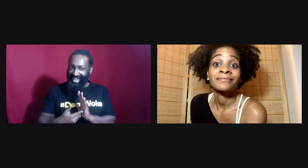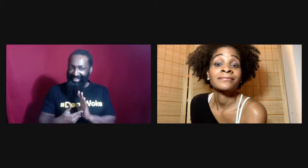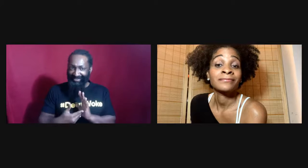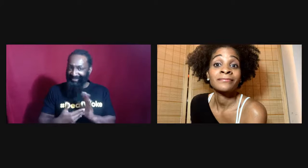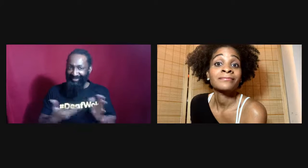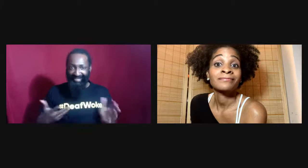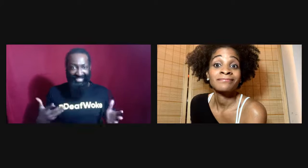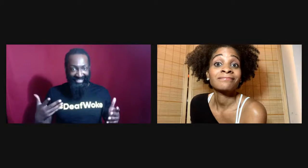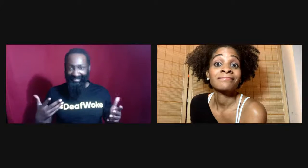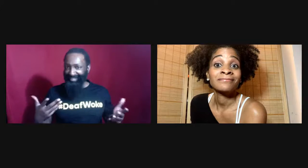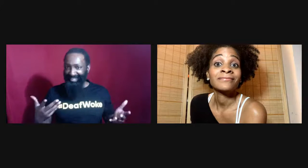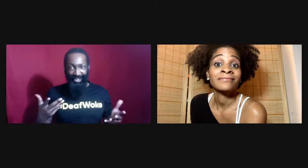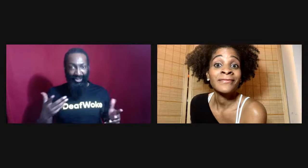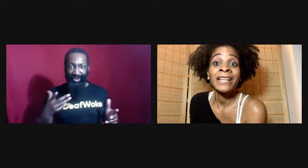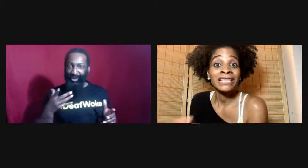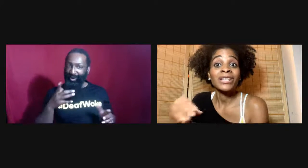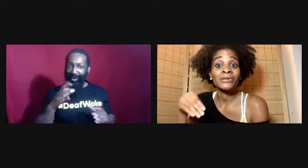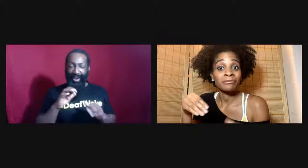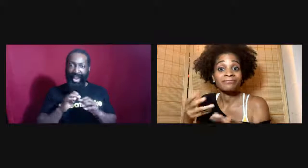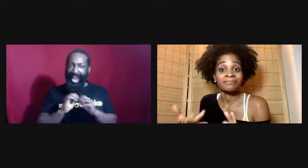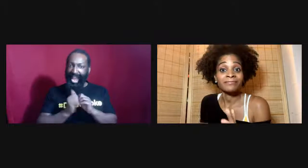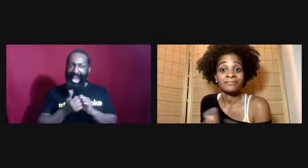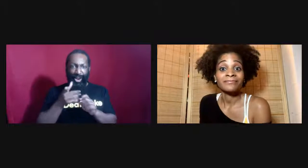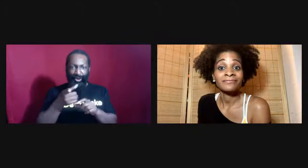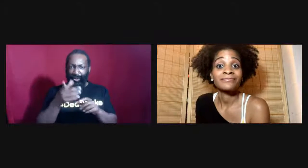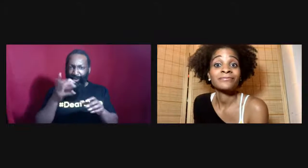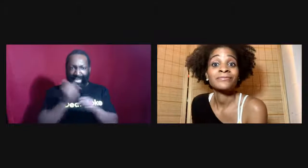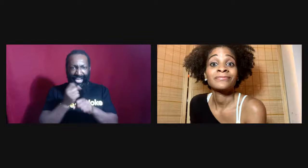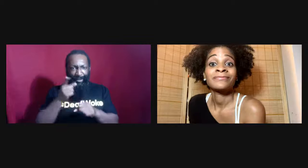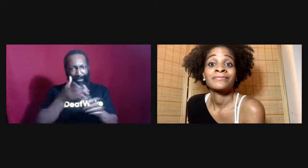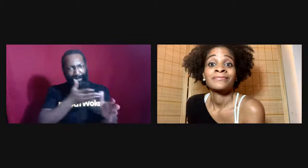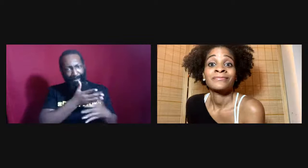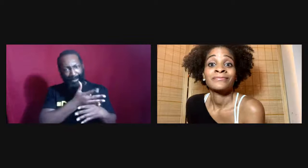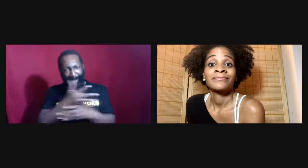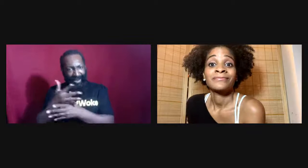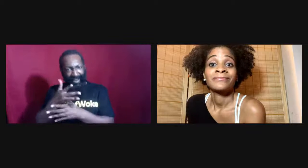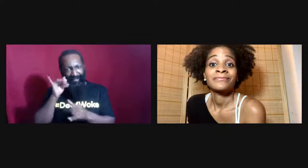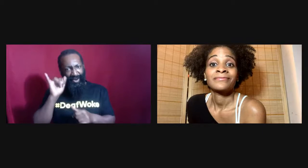COVID. And then because of COVID, you're starting from scratch again.